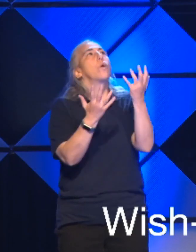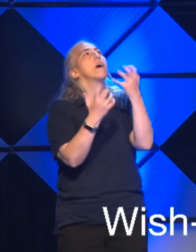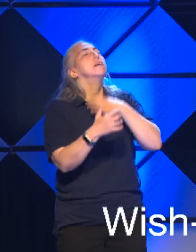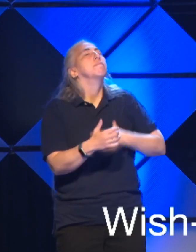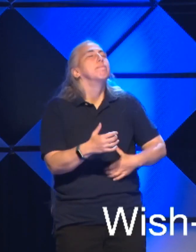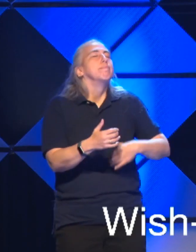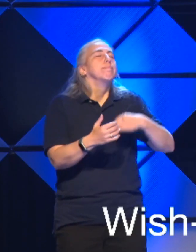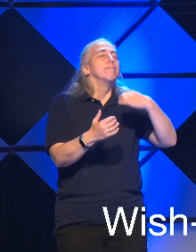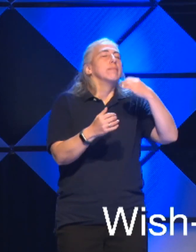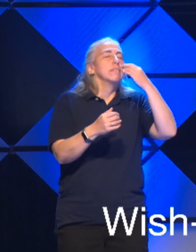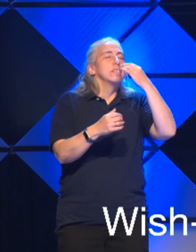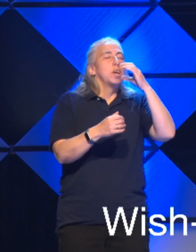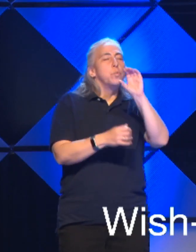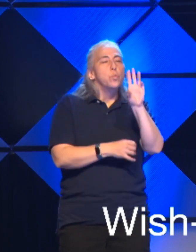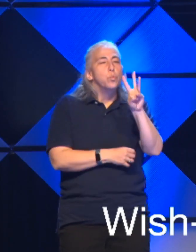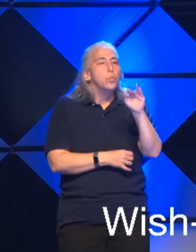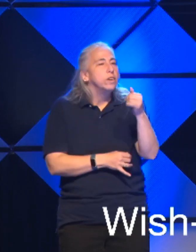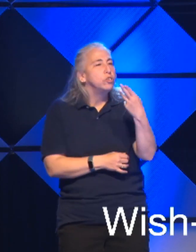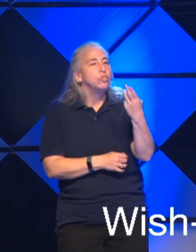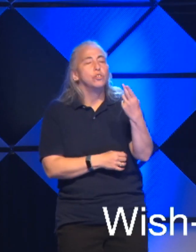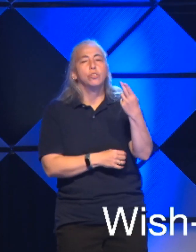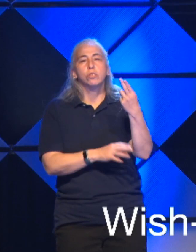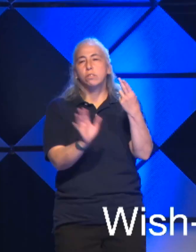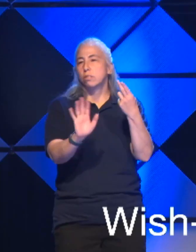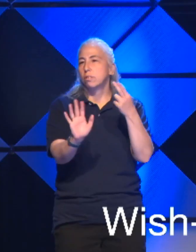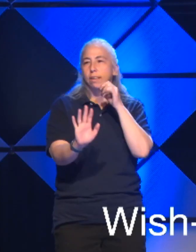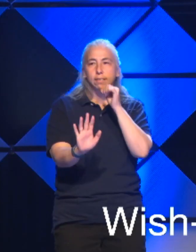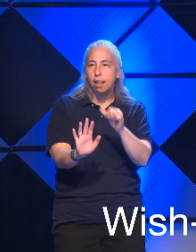Hope is not a wishful thinking.